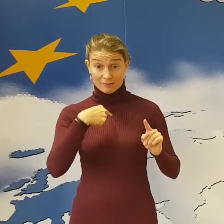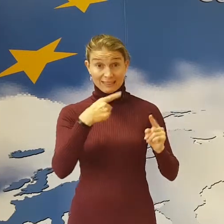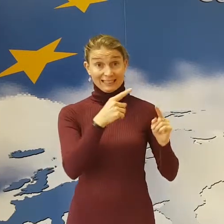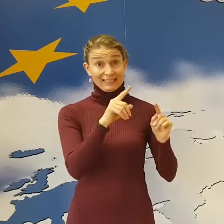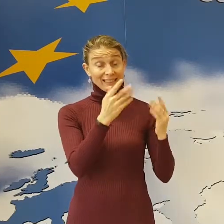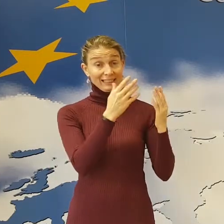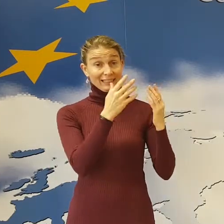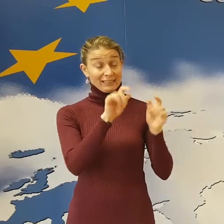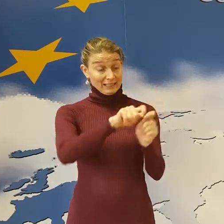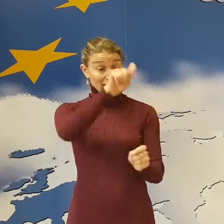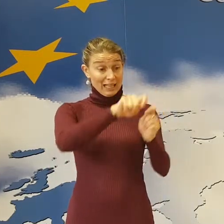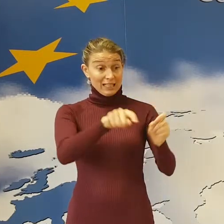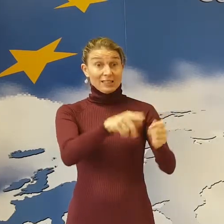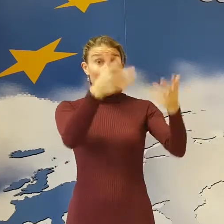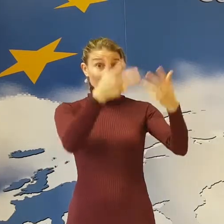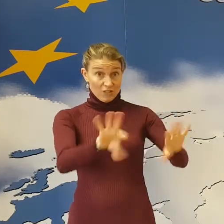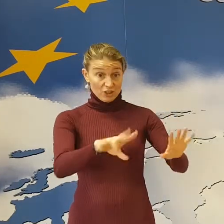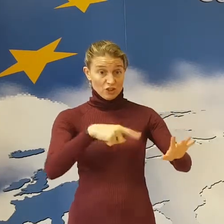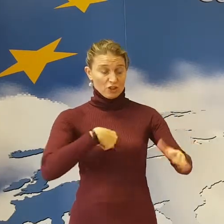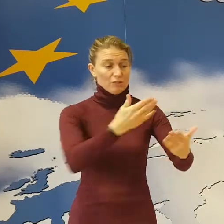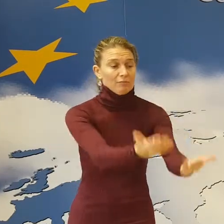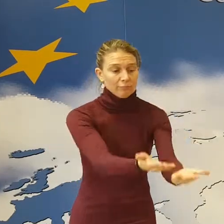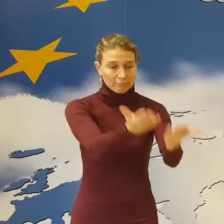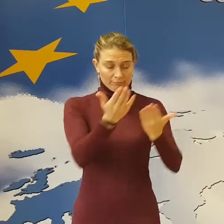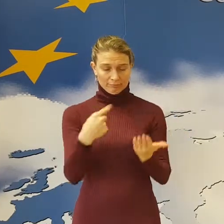test administrator and the raters.